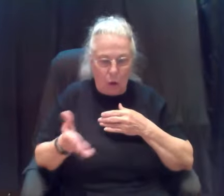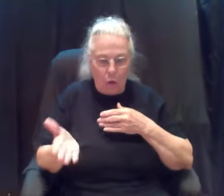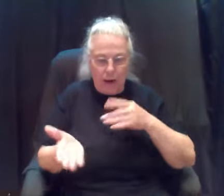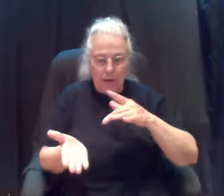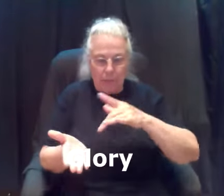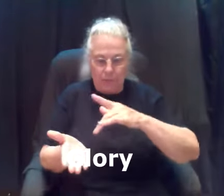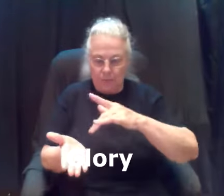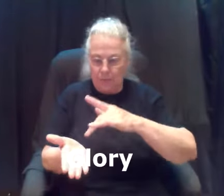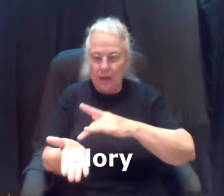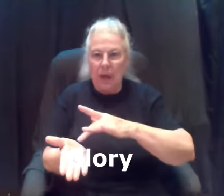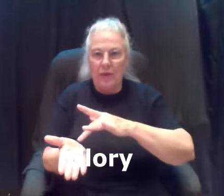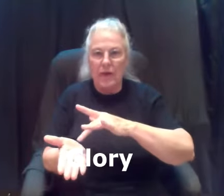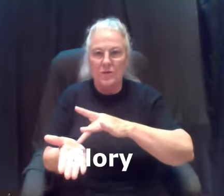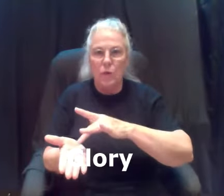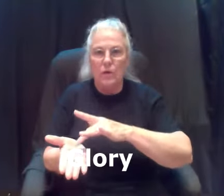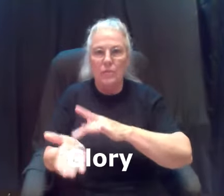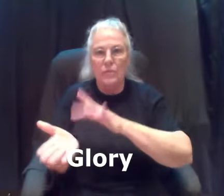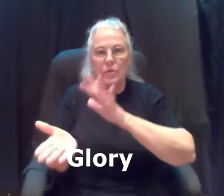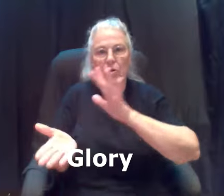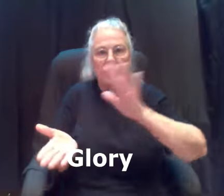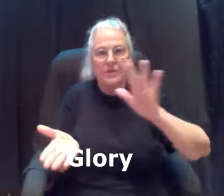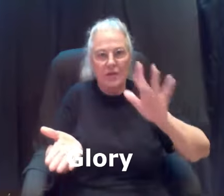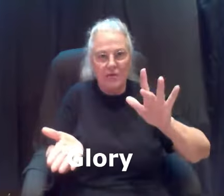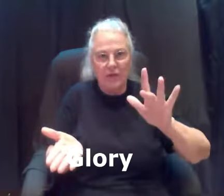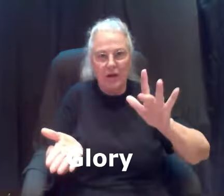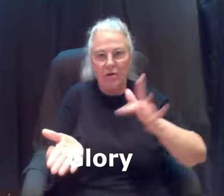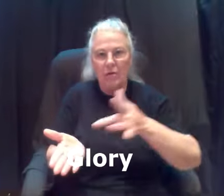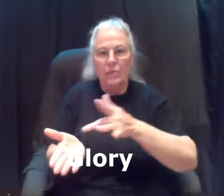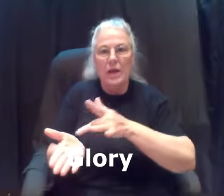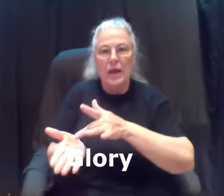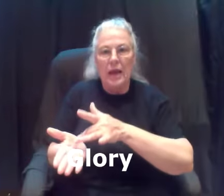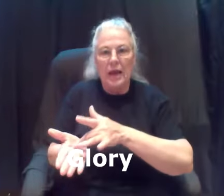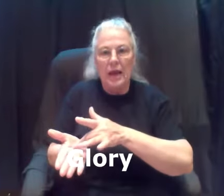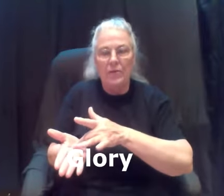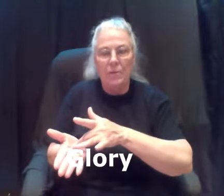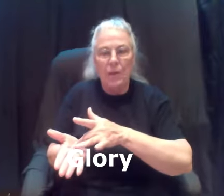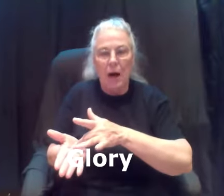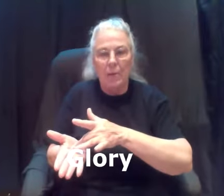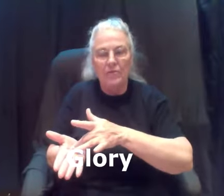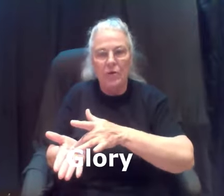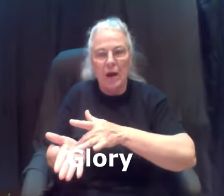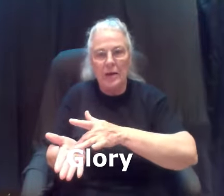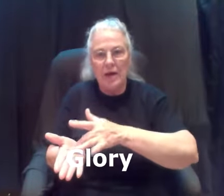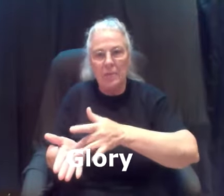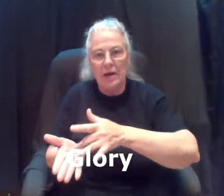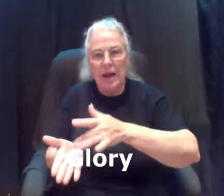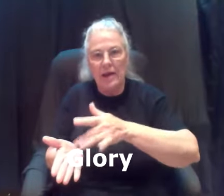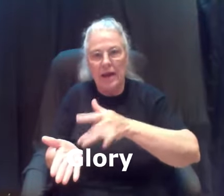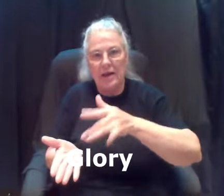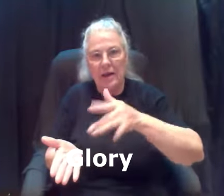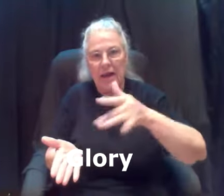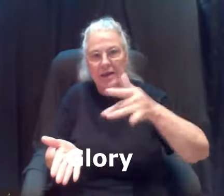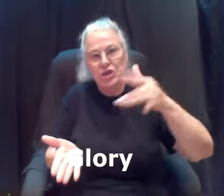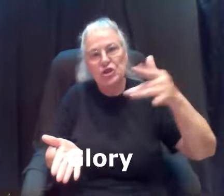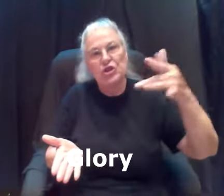Glory, and that's where your center finger in the palm of your non-dominant hand and let it